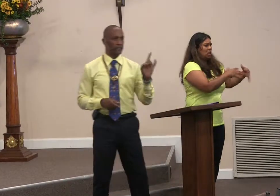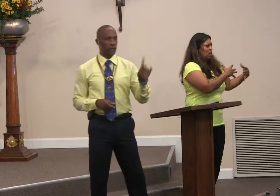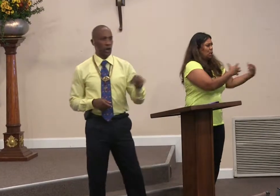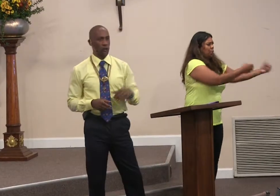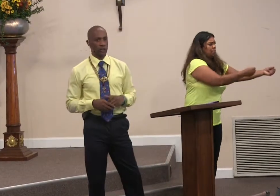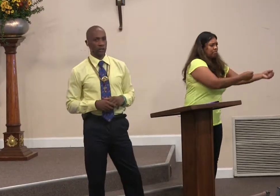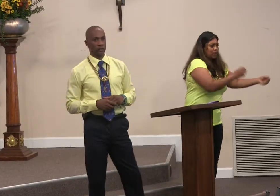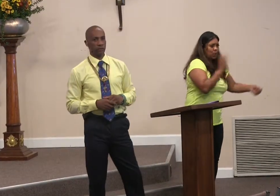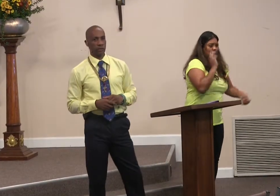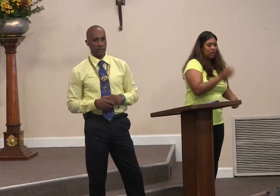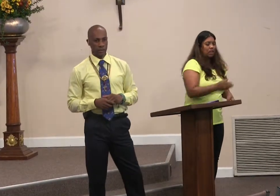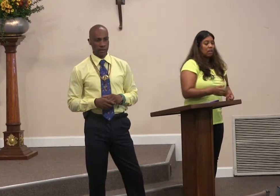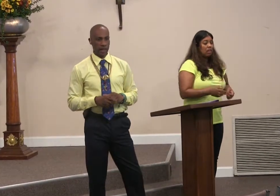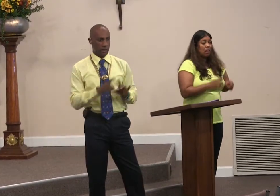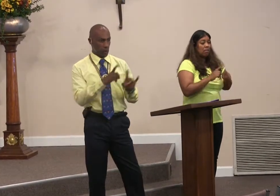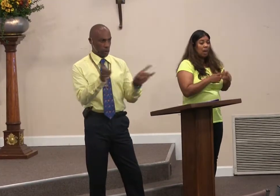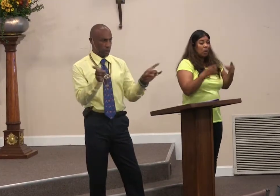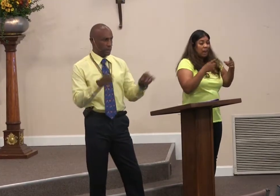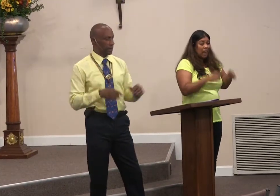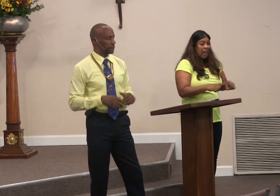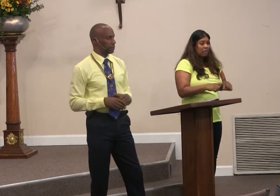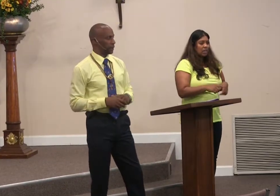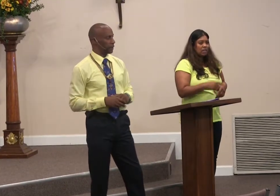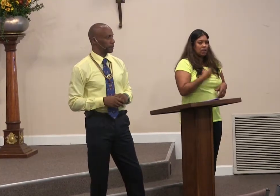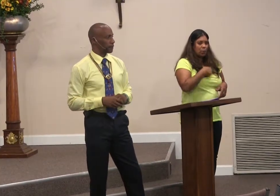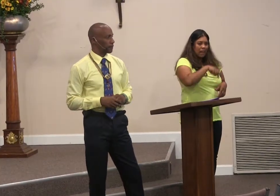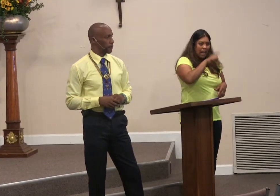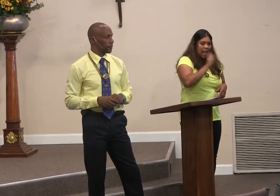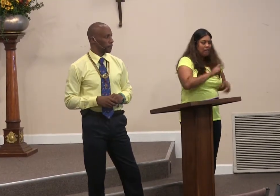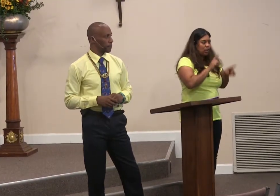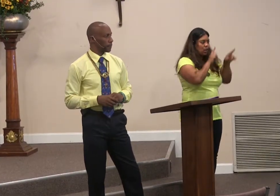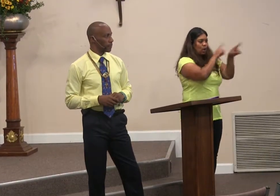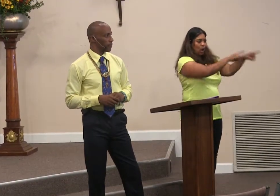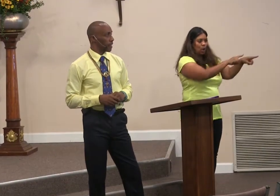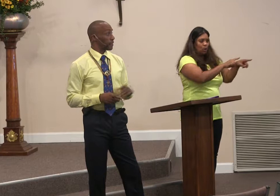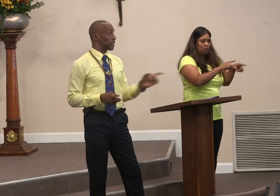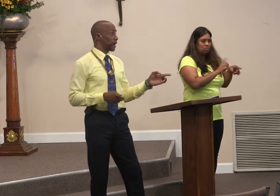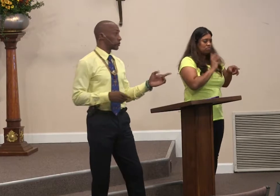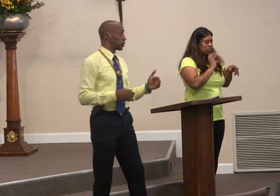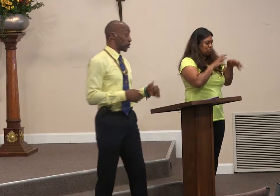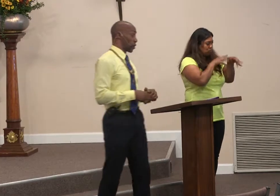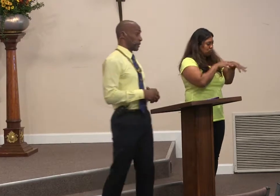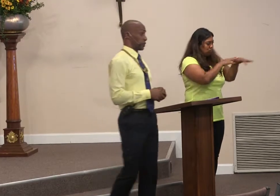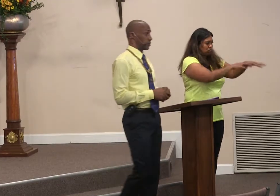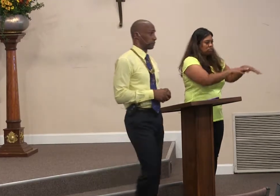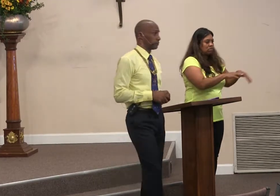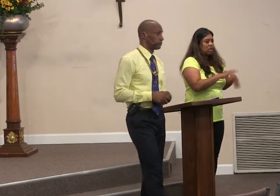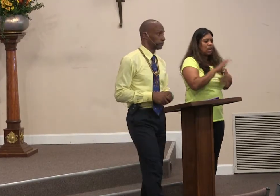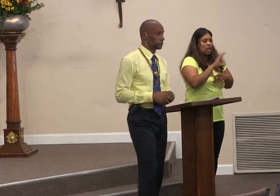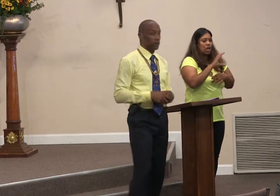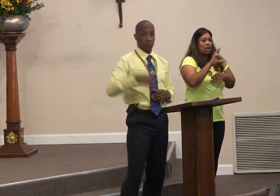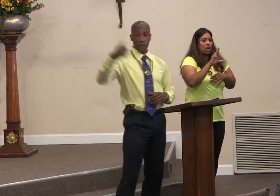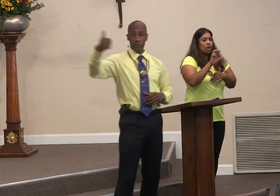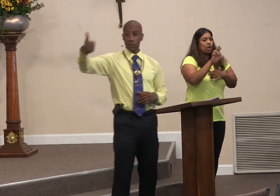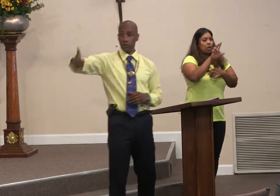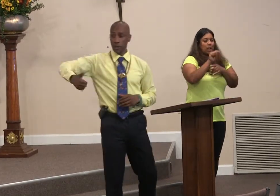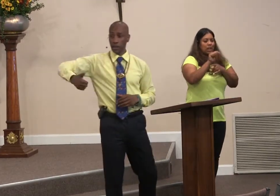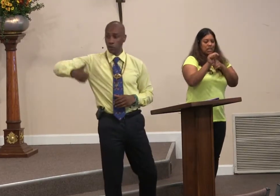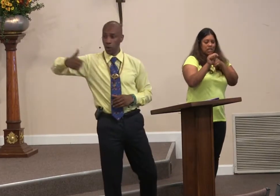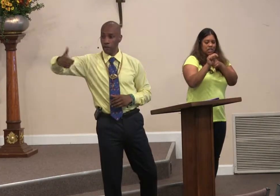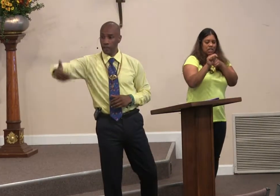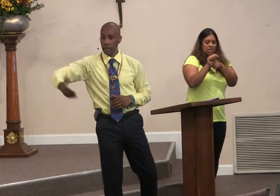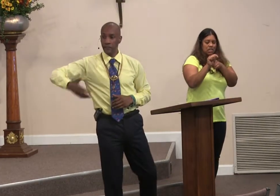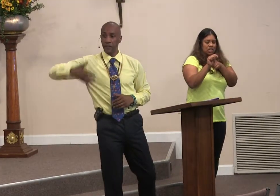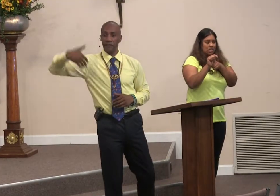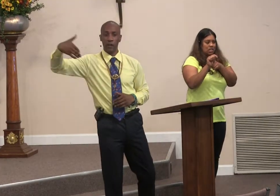But what if the current is exactly where we need to be? Think about it. Current means two